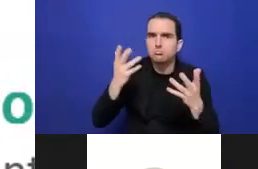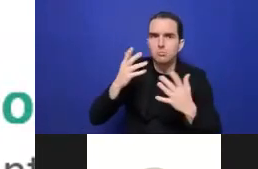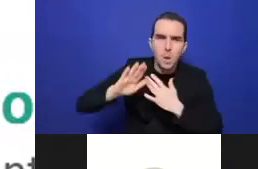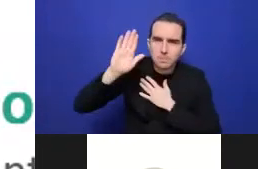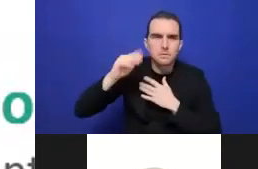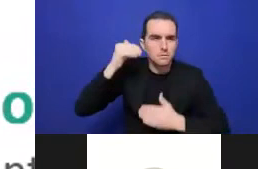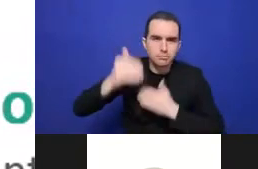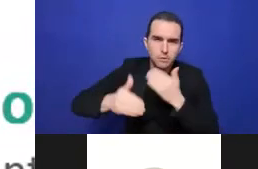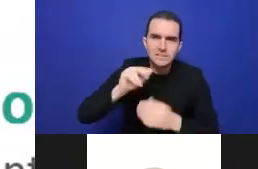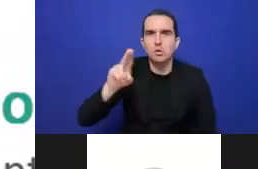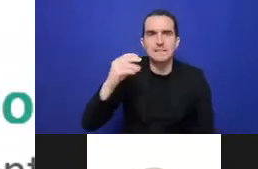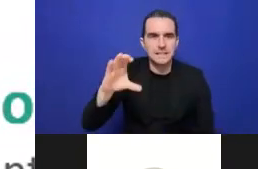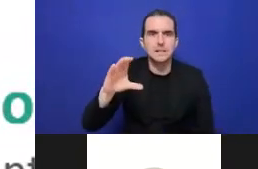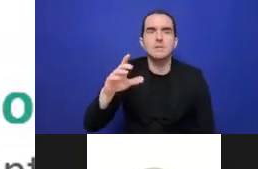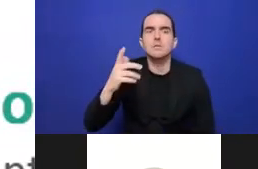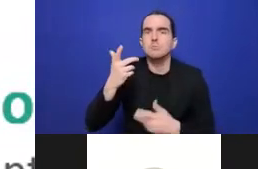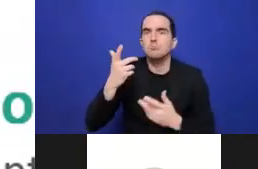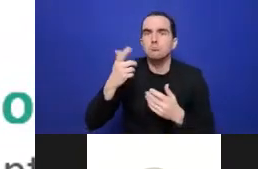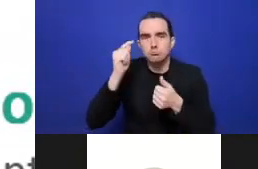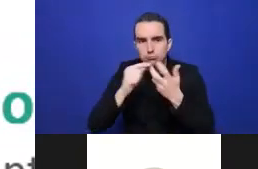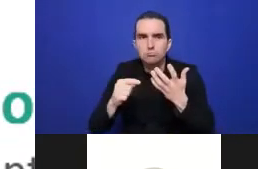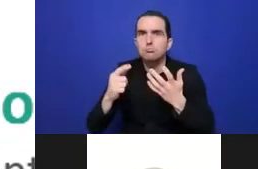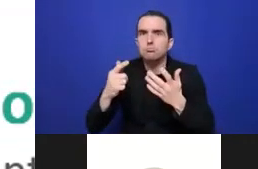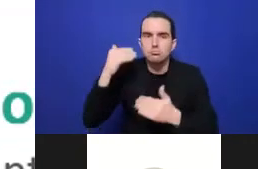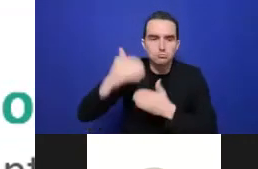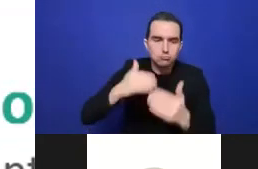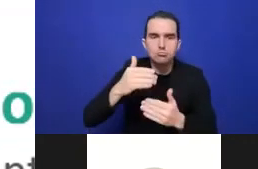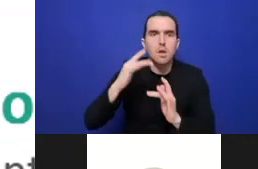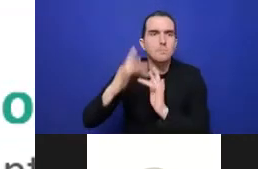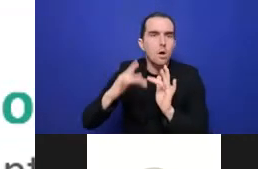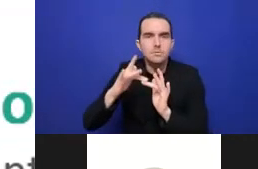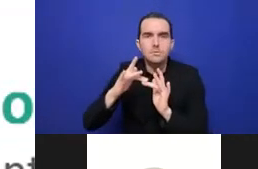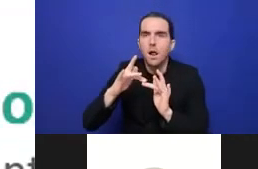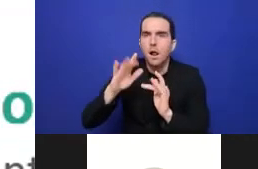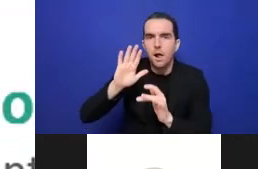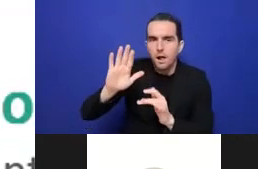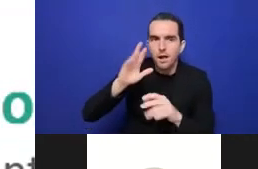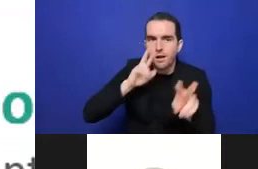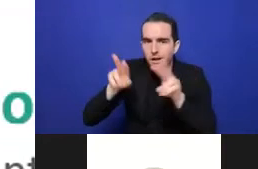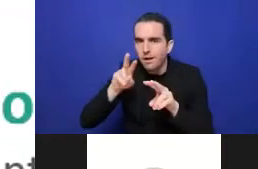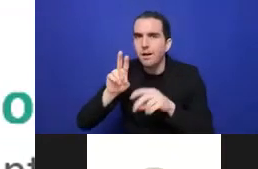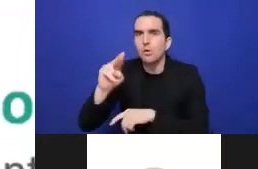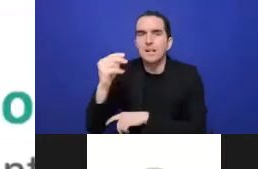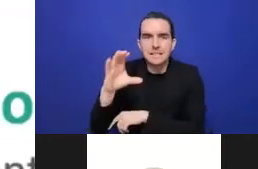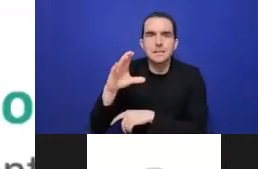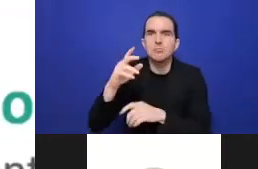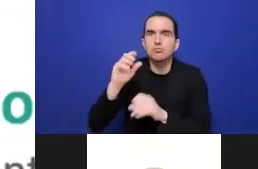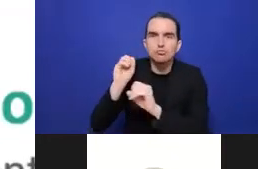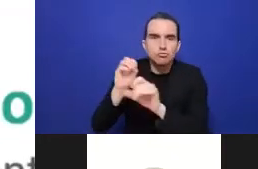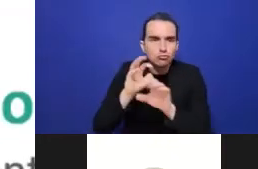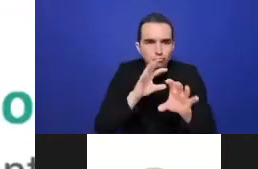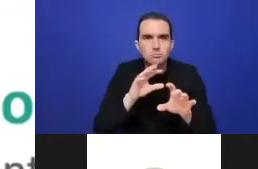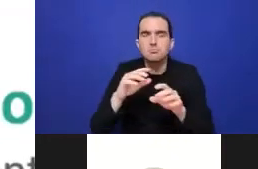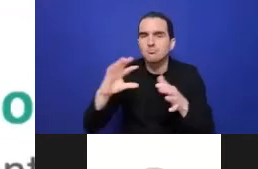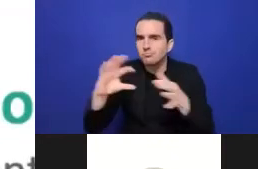Review Portal, and the UHC Stories and Partner Data Portal. The Baseline Review Portal presents initial